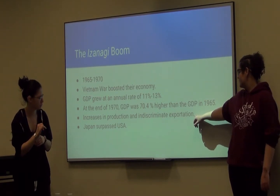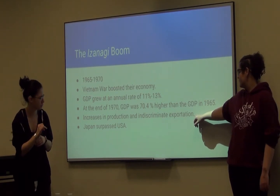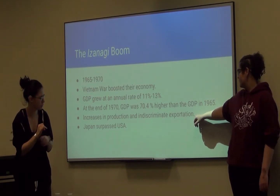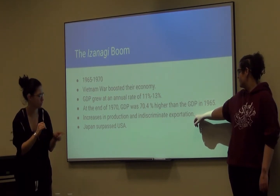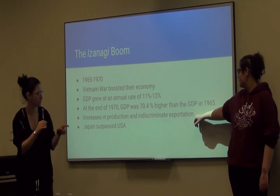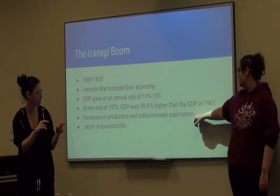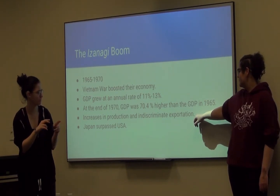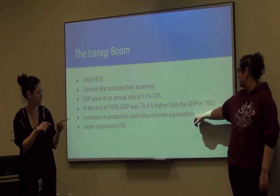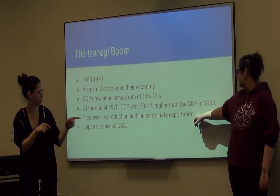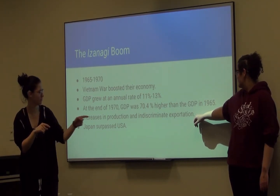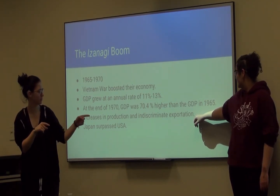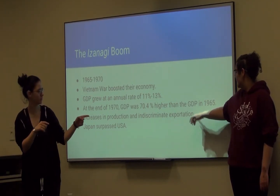There was increases in production